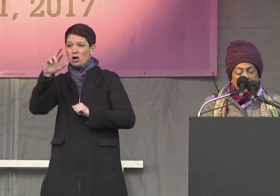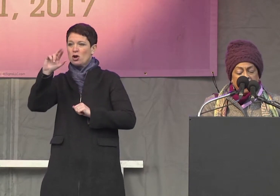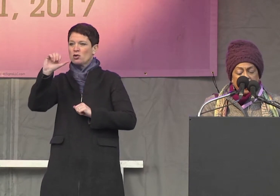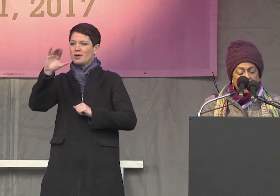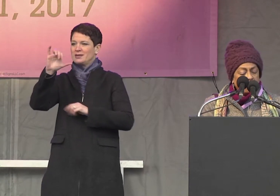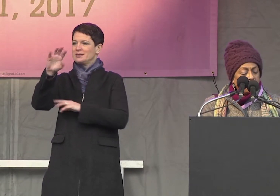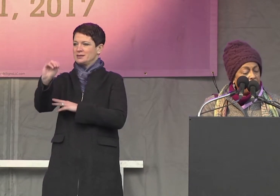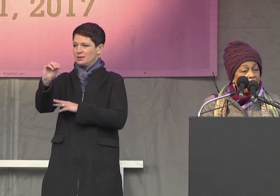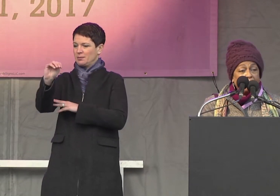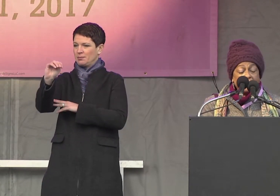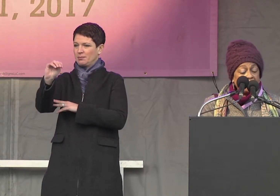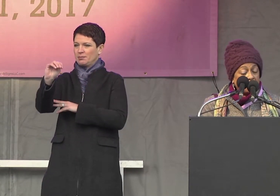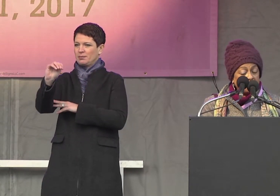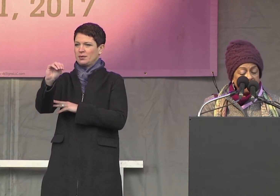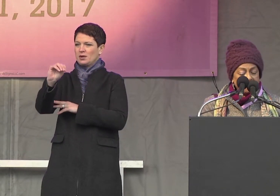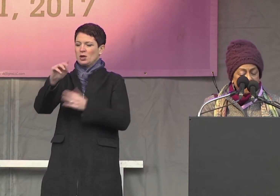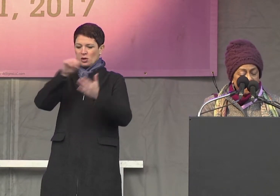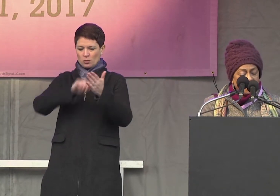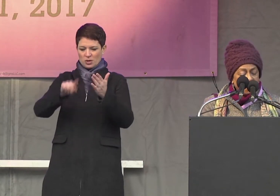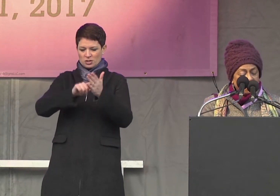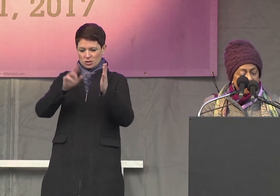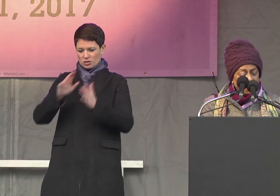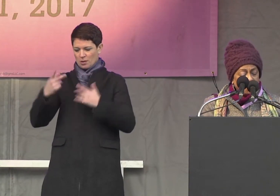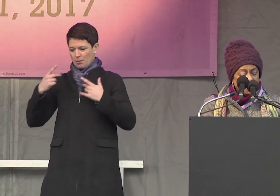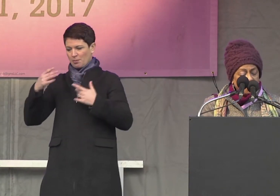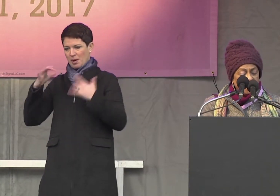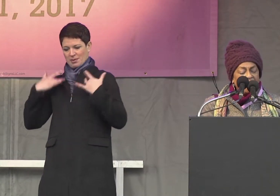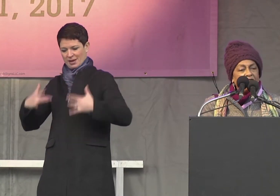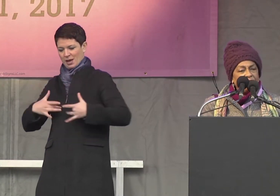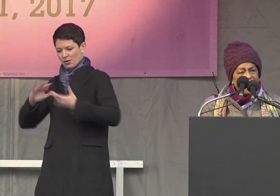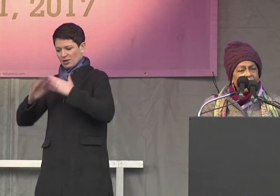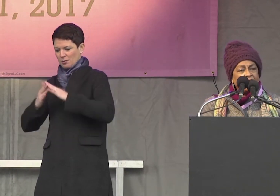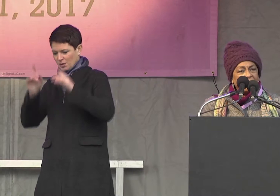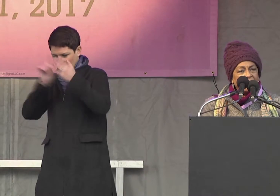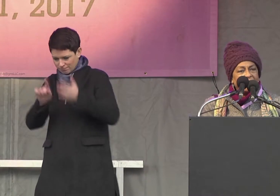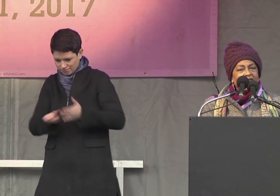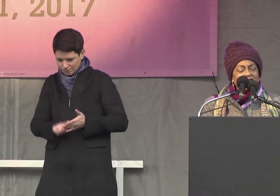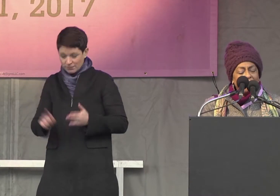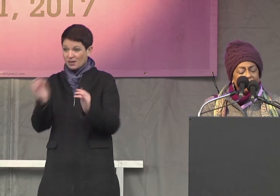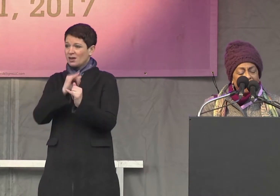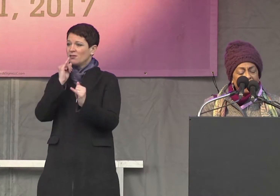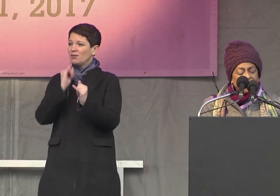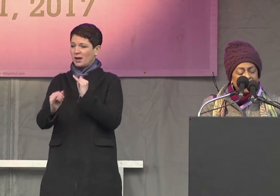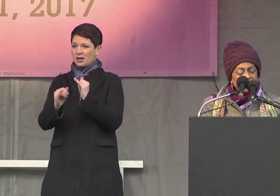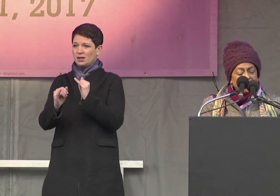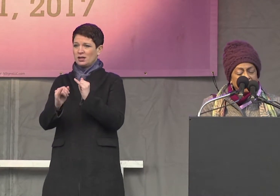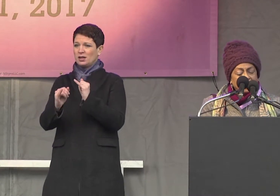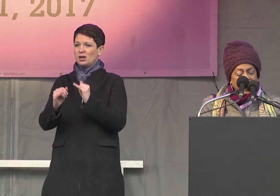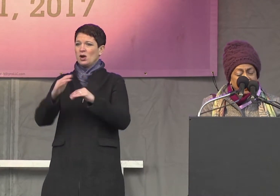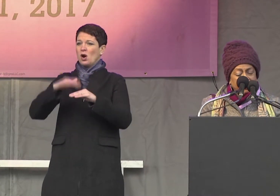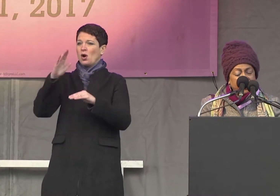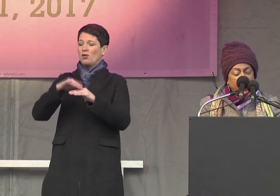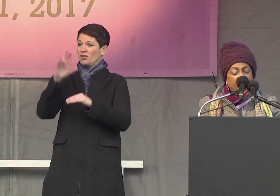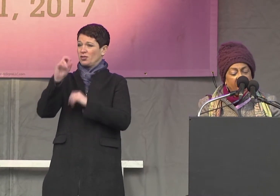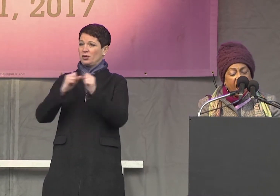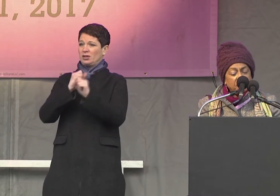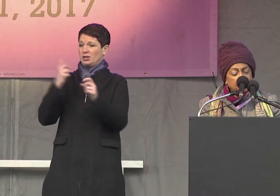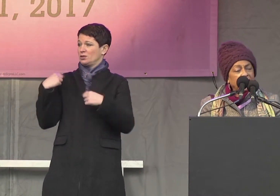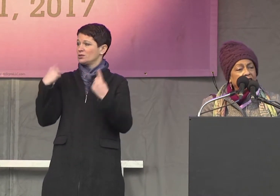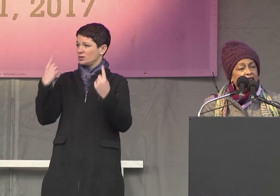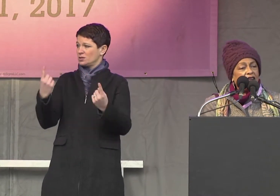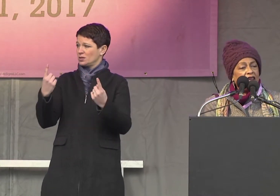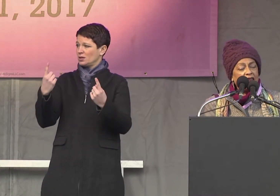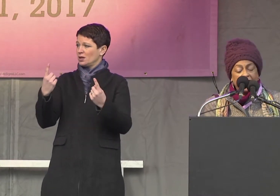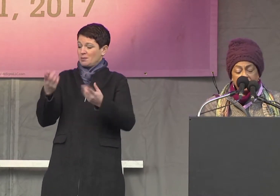racism, being included by researchers and public health community. Finally, some 30 plus years later,